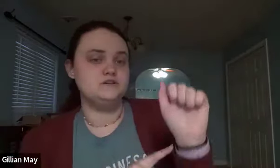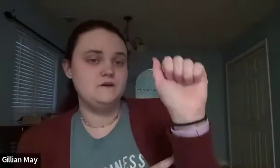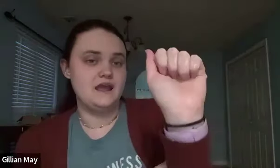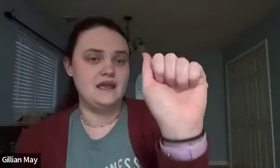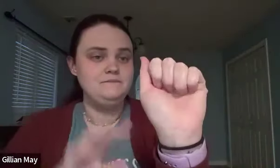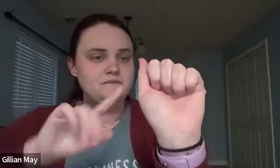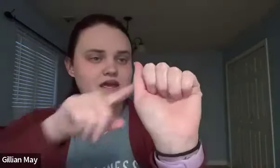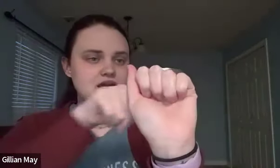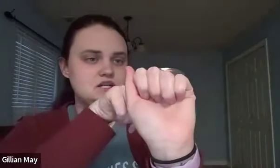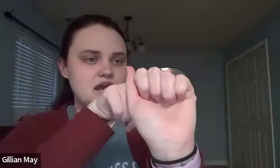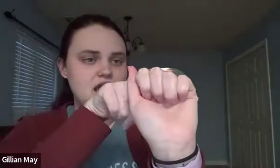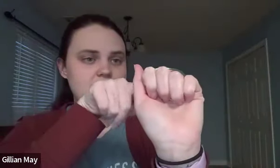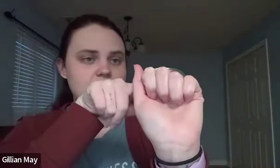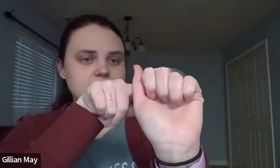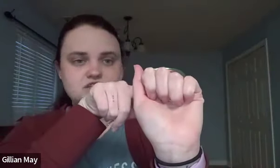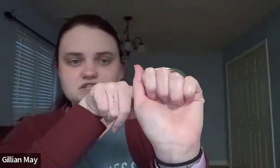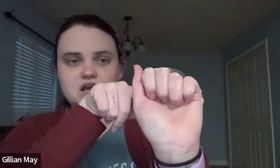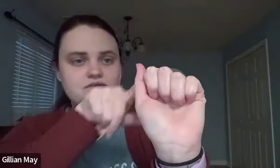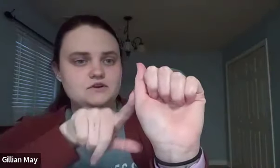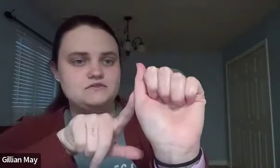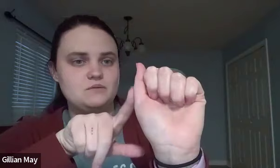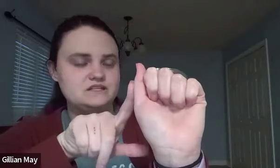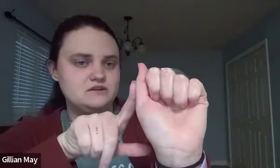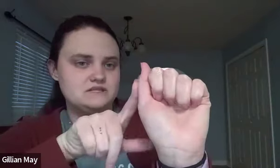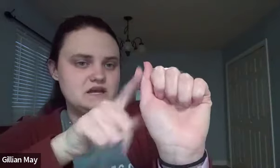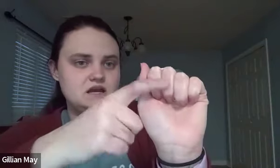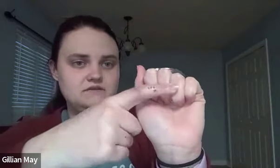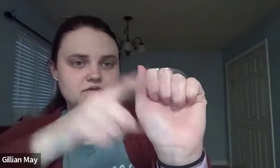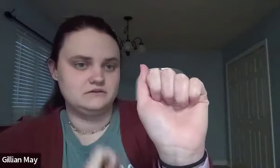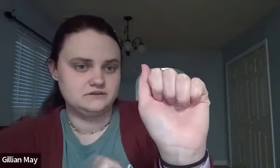to do for A is you're going to just kind of have your thumb resting on the side of your knuckles.